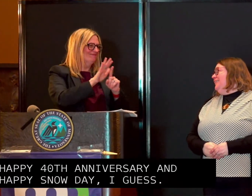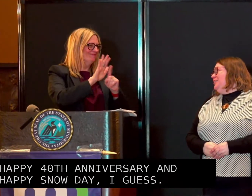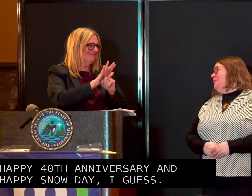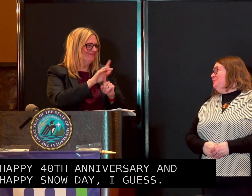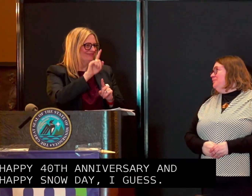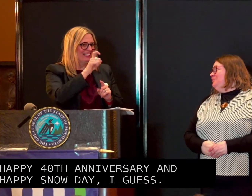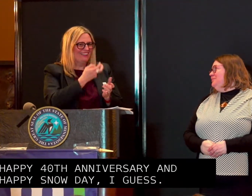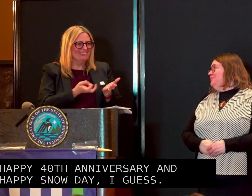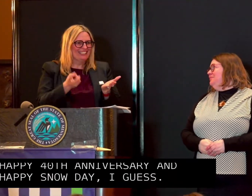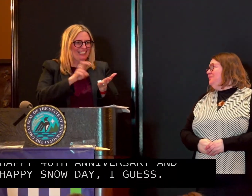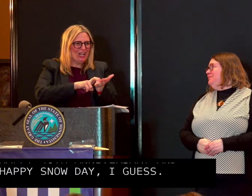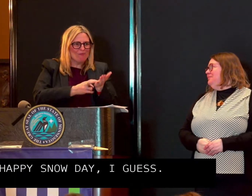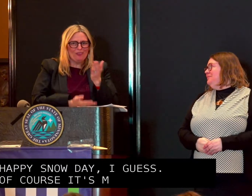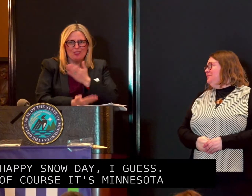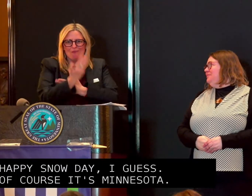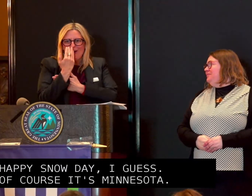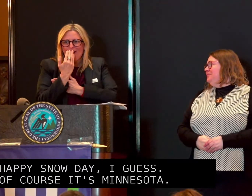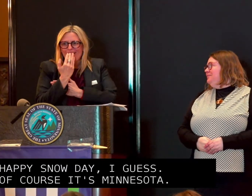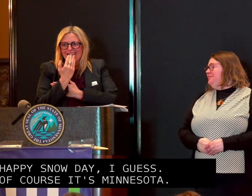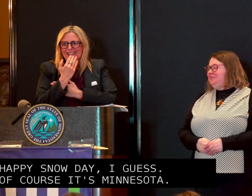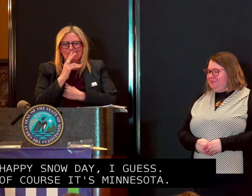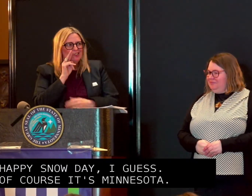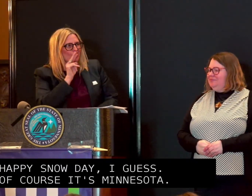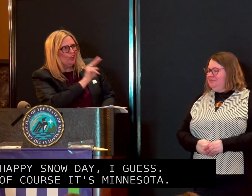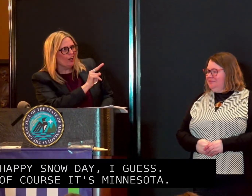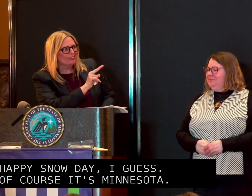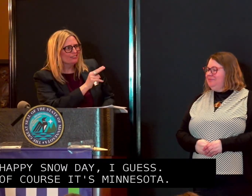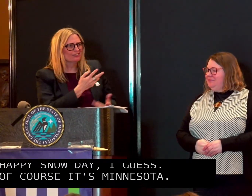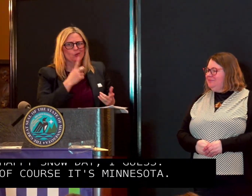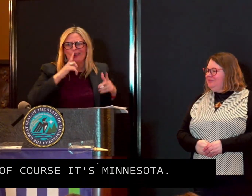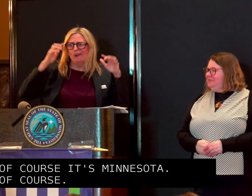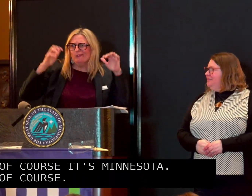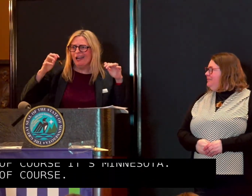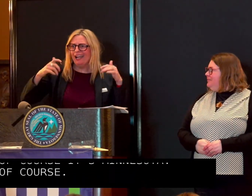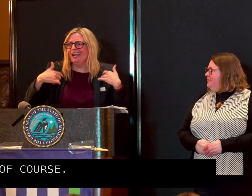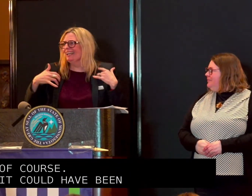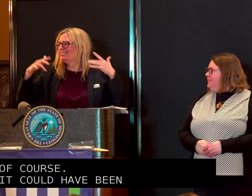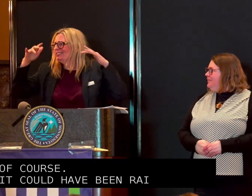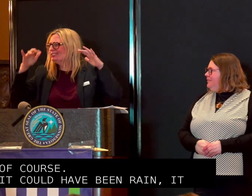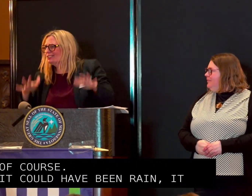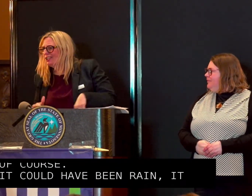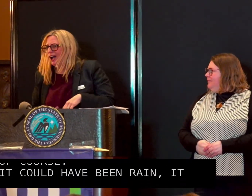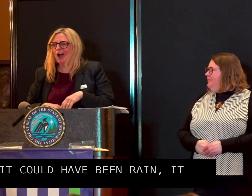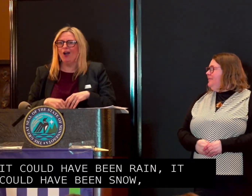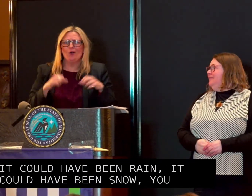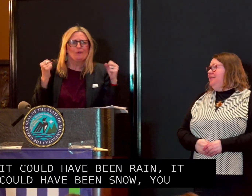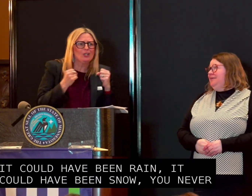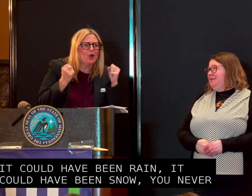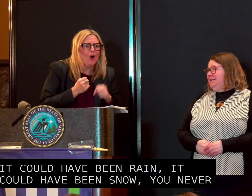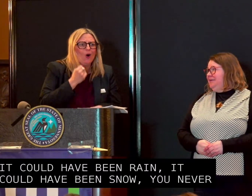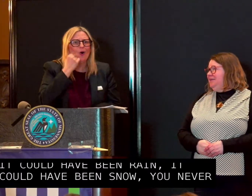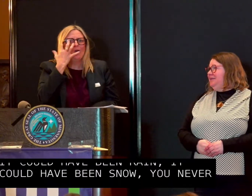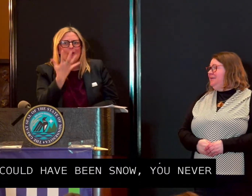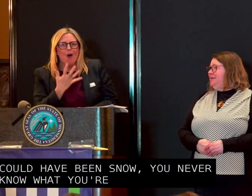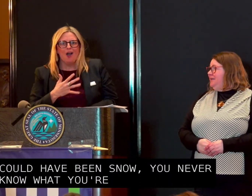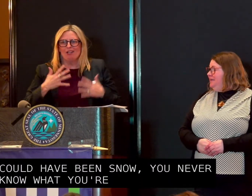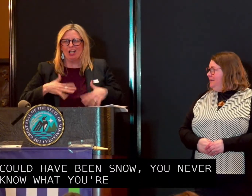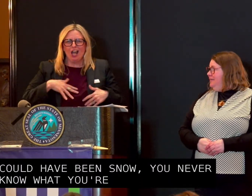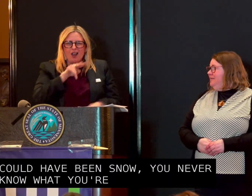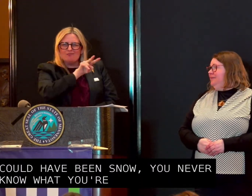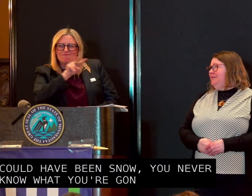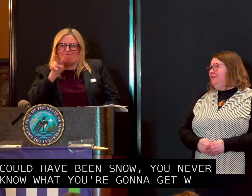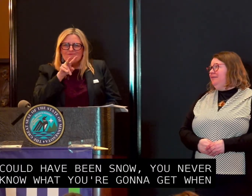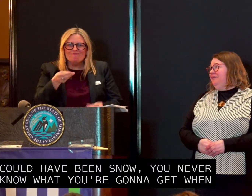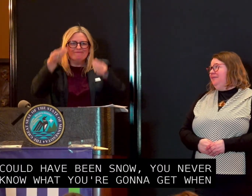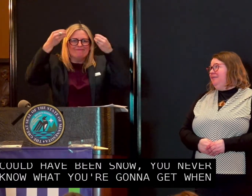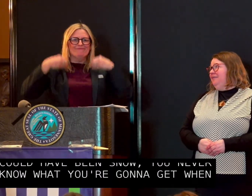it's Minnesota. Of course. It could have been rain, it could have been snow. You never know what you're going to get when you live here at this